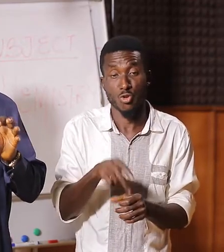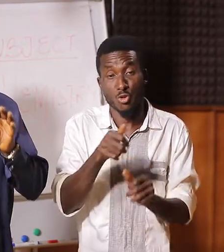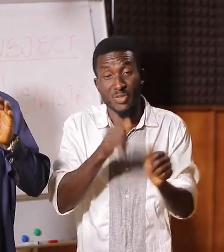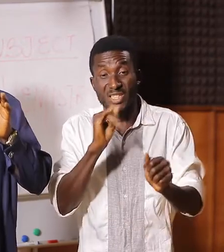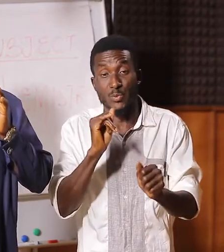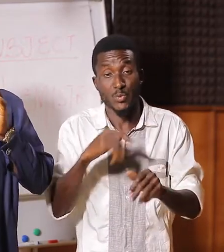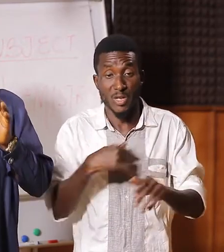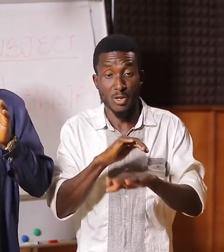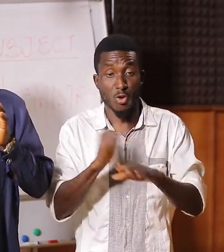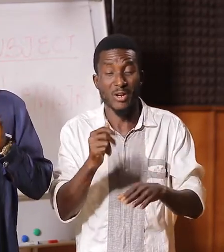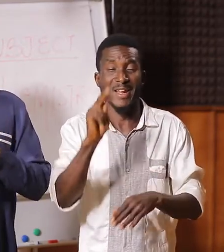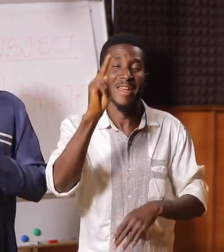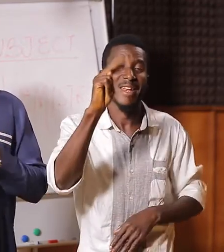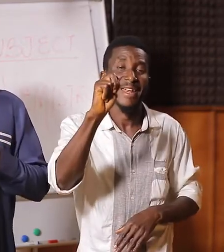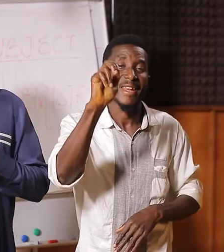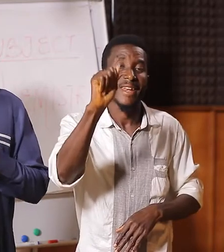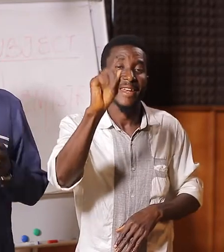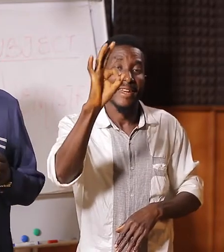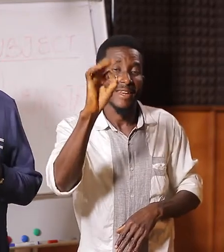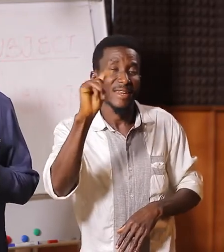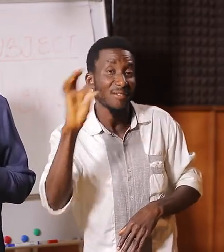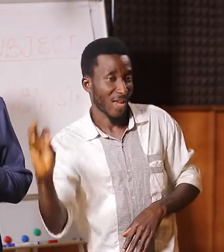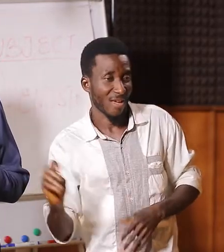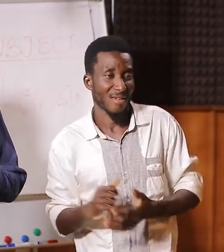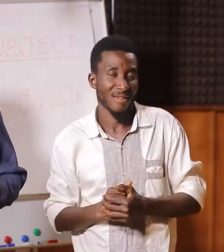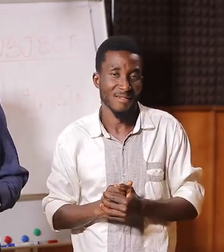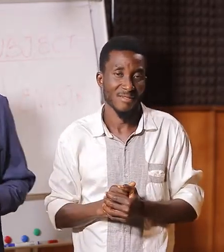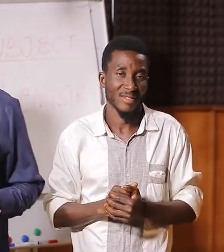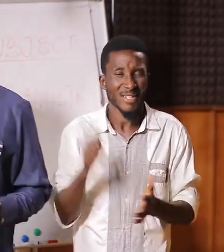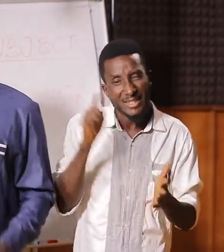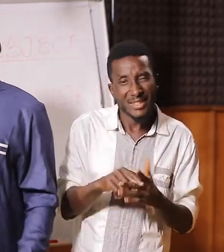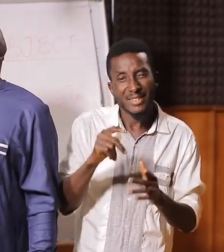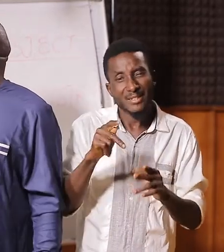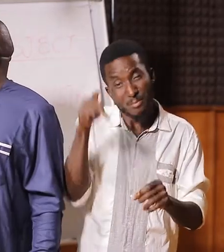which we call naphtha. In other words, we call PMS.